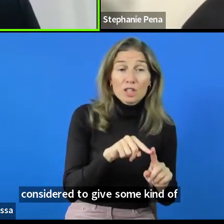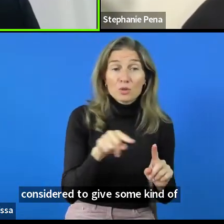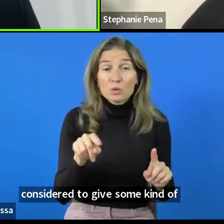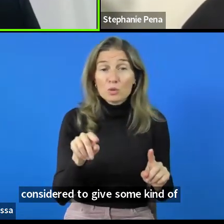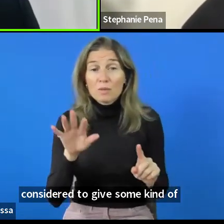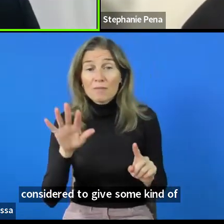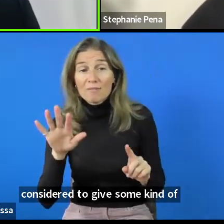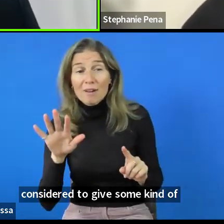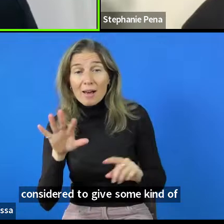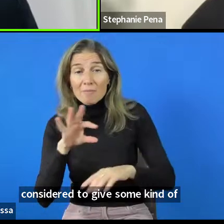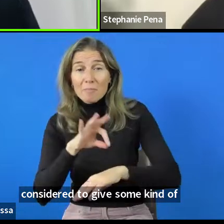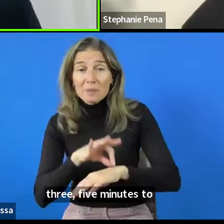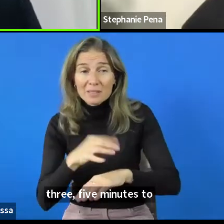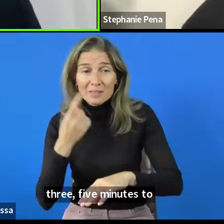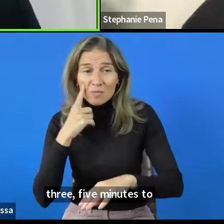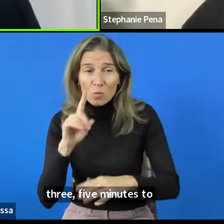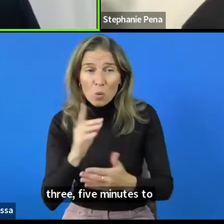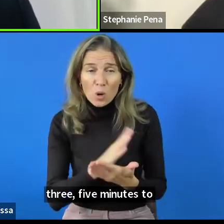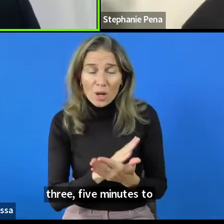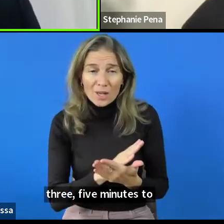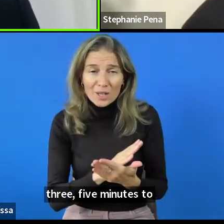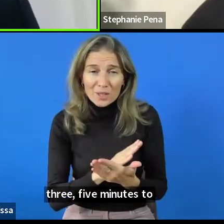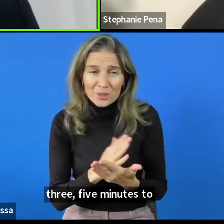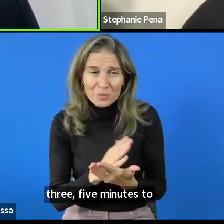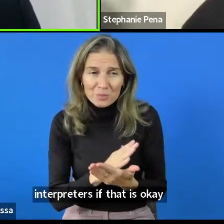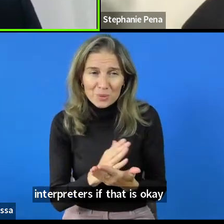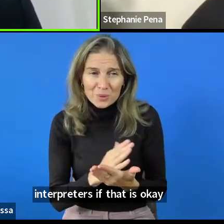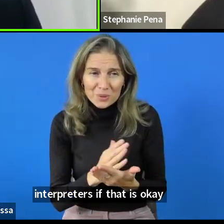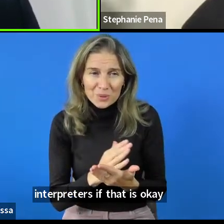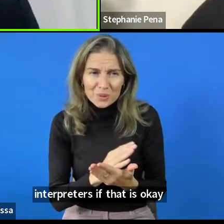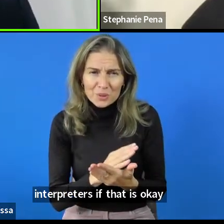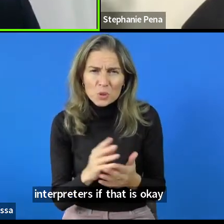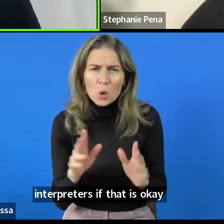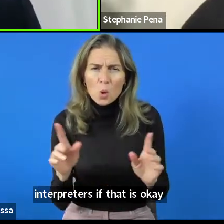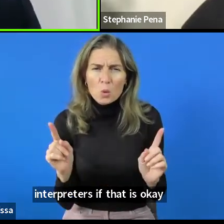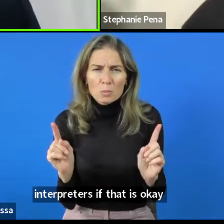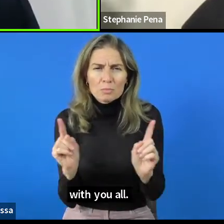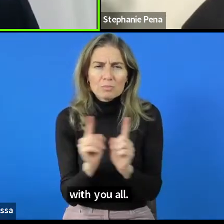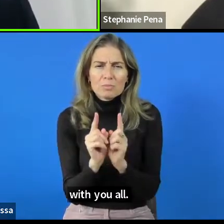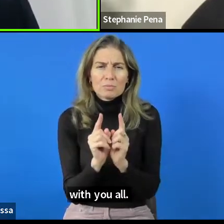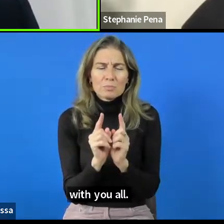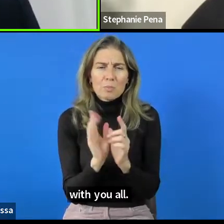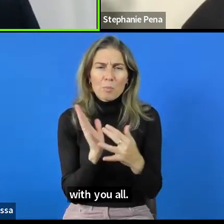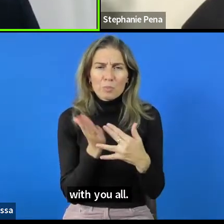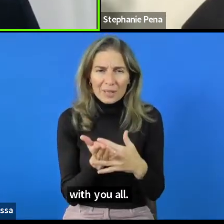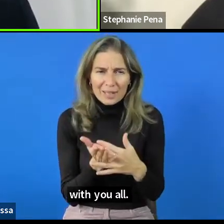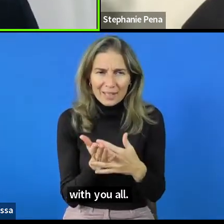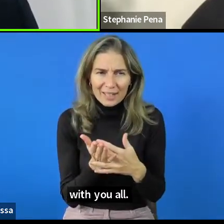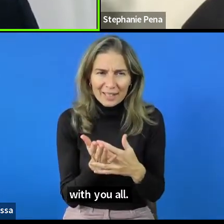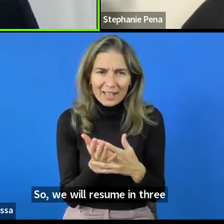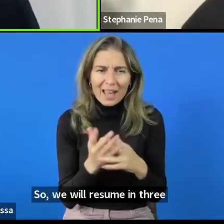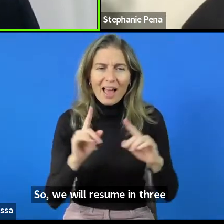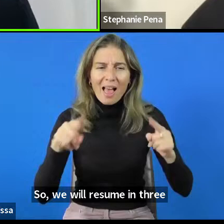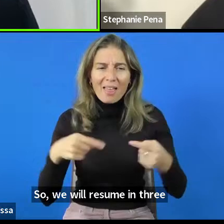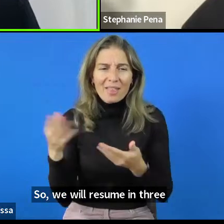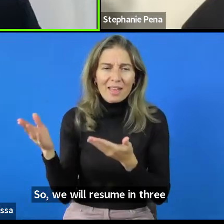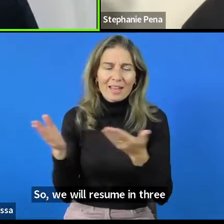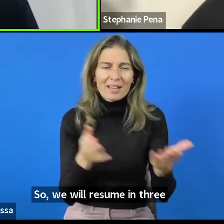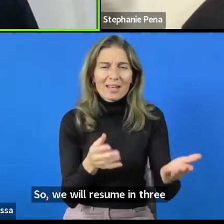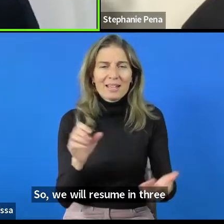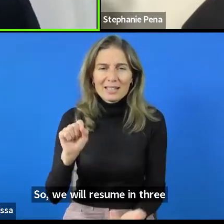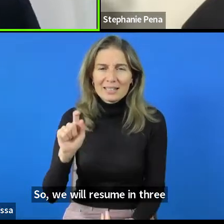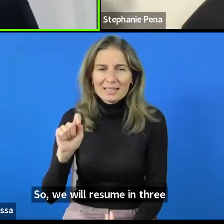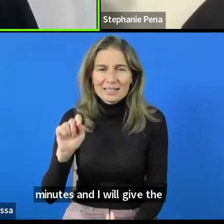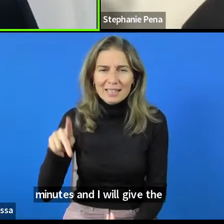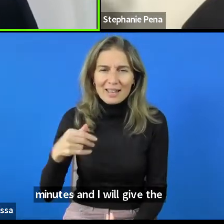and if that is okay with you all. So we will resume in 3 minutes, and I will give the floor to my colleague, Stephanie Peña, who will